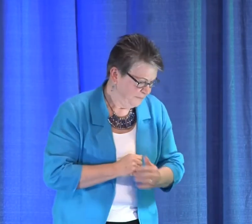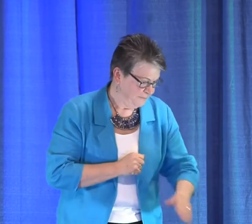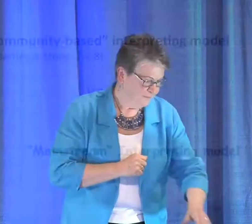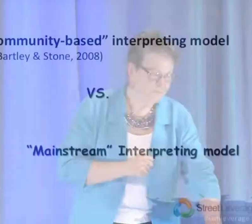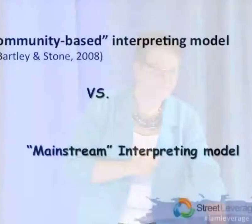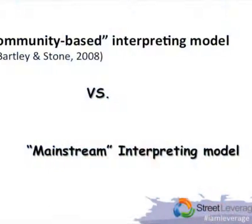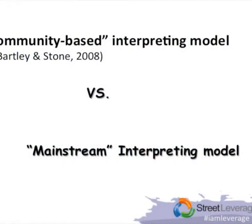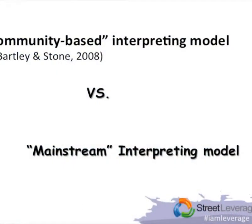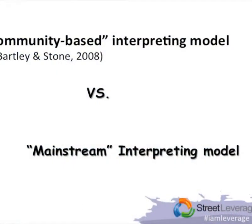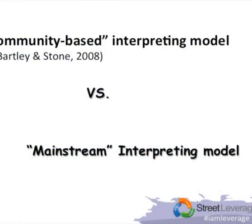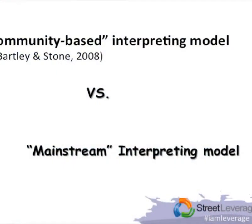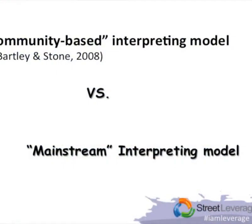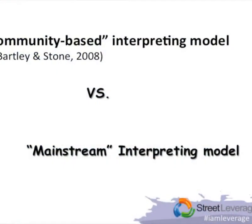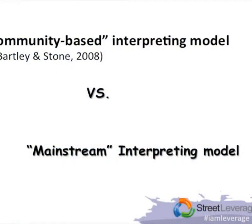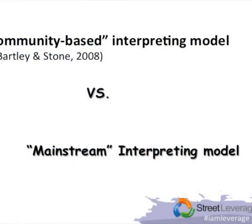to make sure that communication is happening.